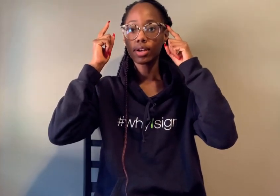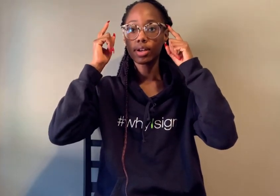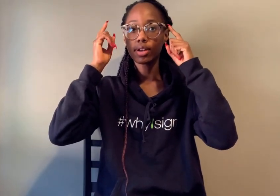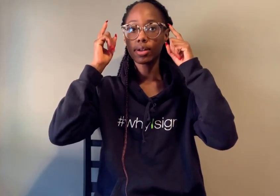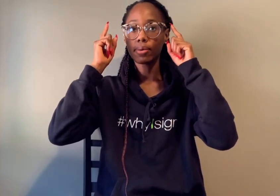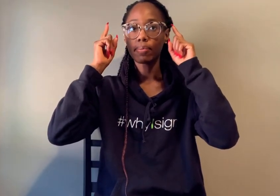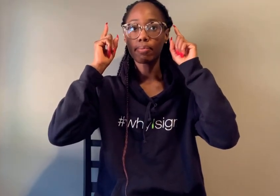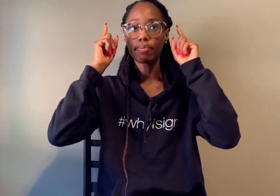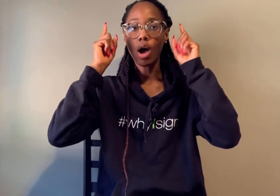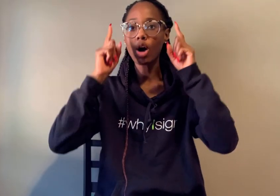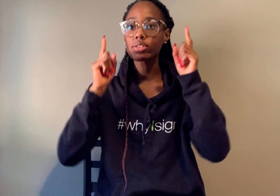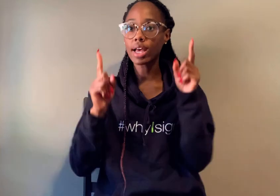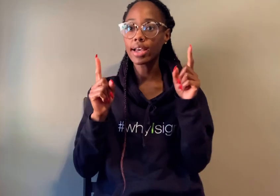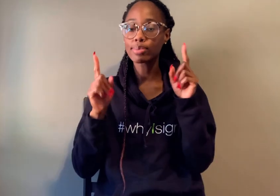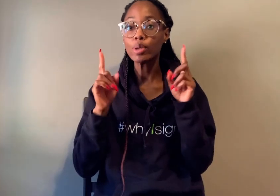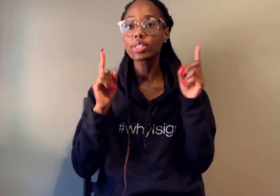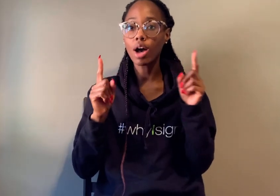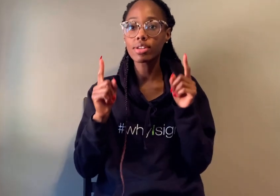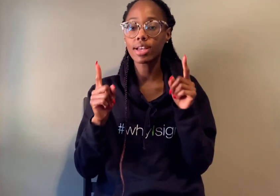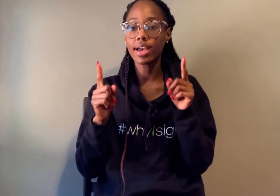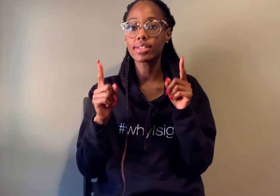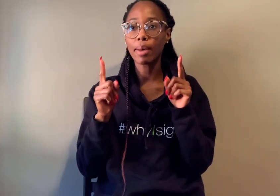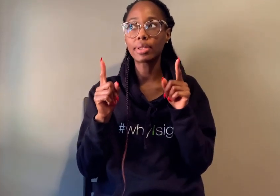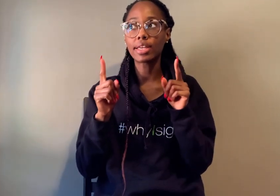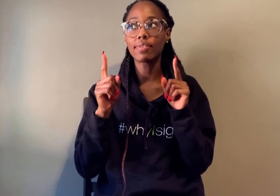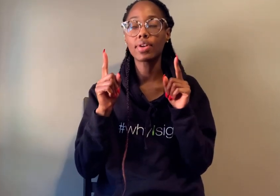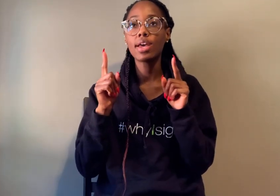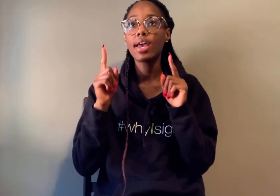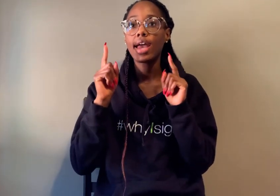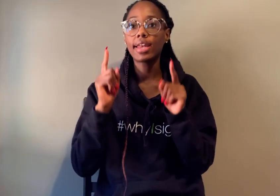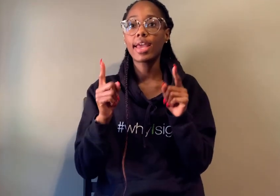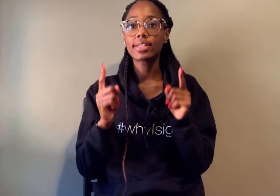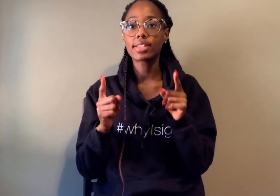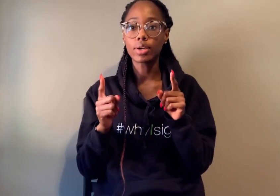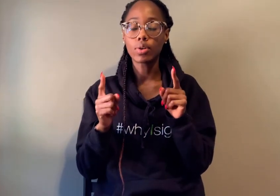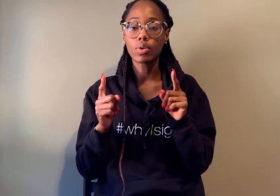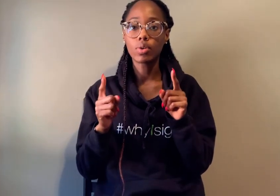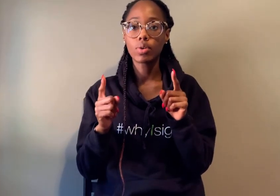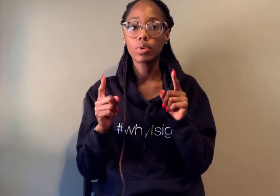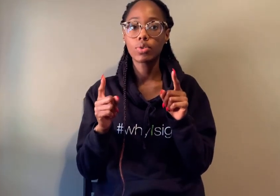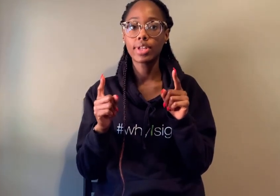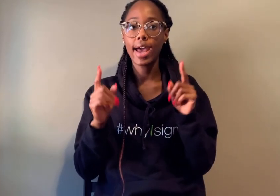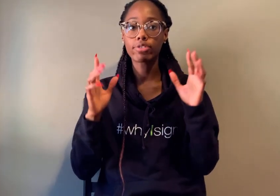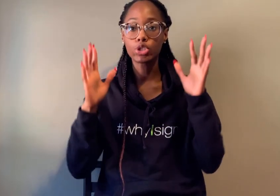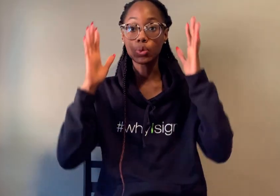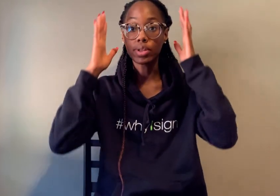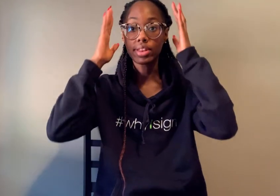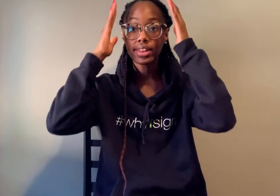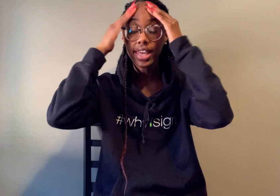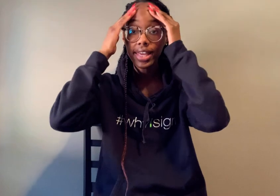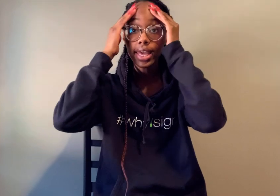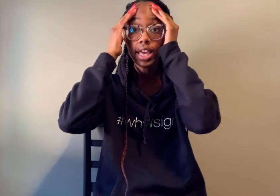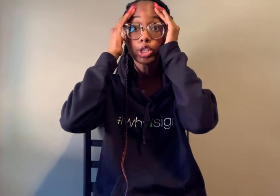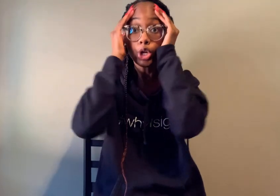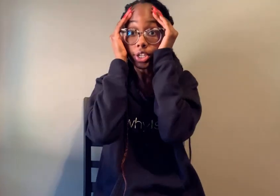all signs, mostly all signs, I believe, in ASL that have to do with thinking,